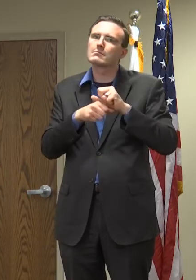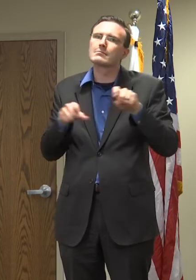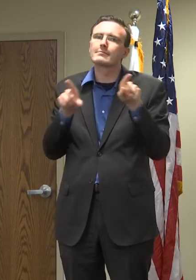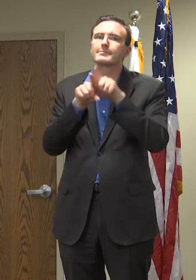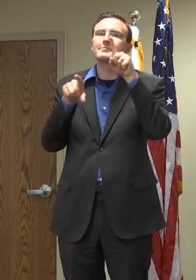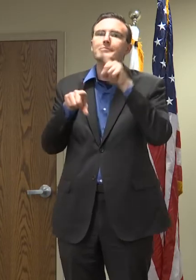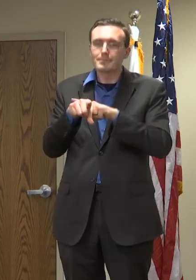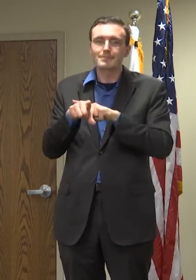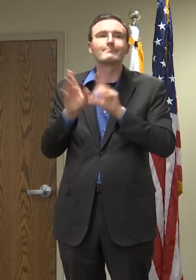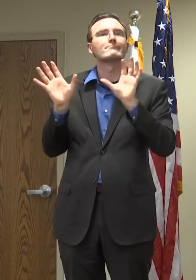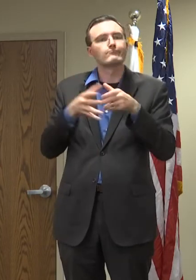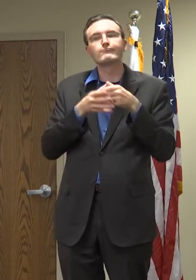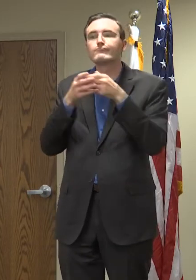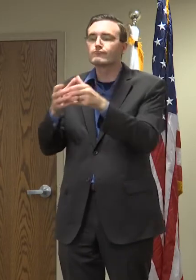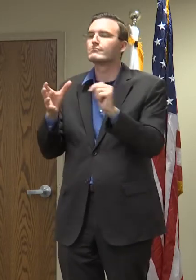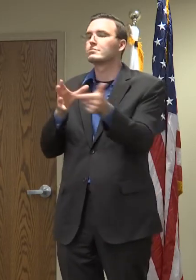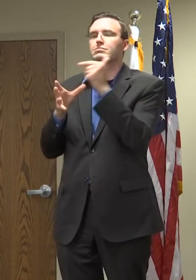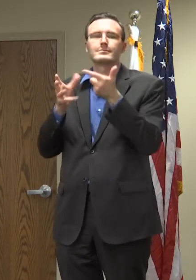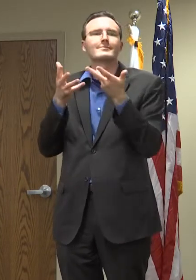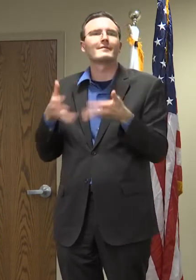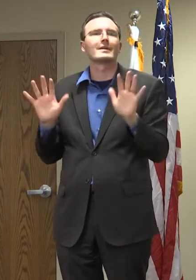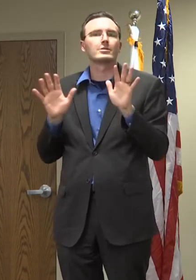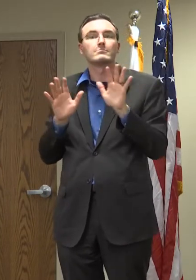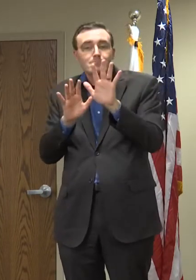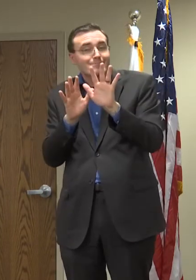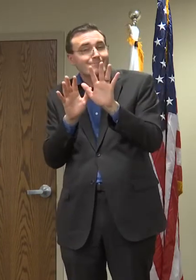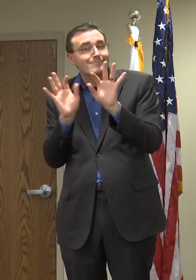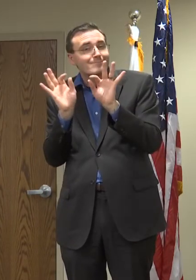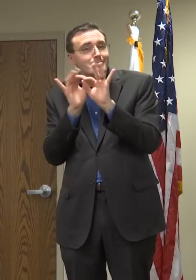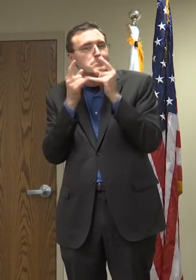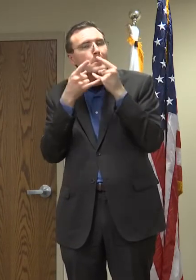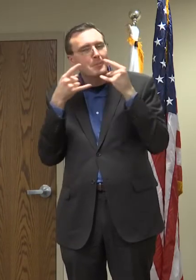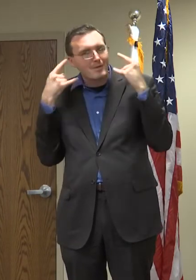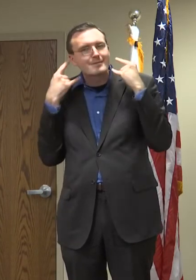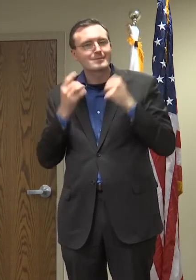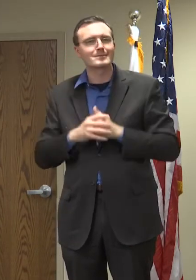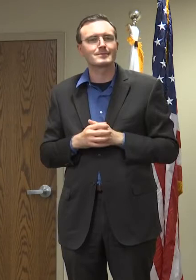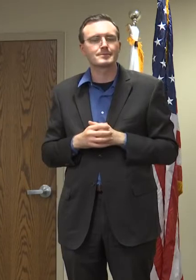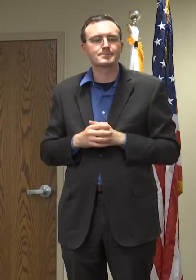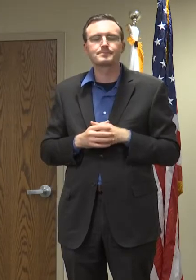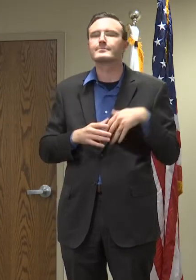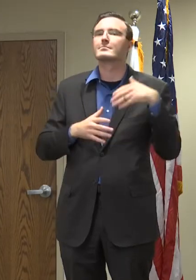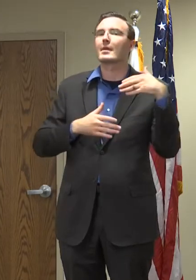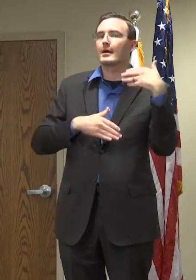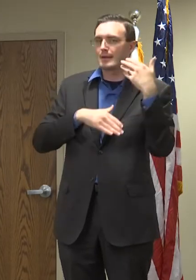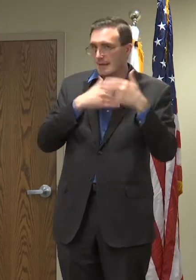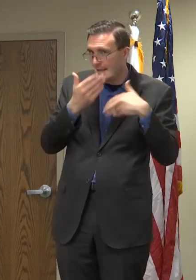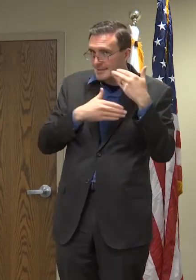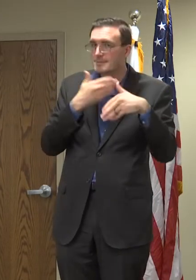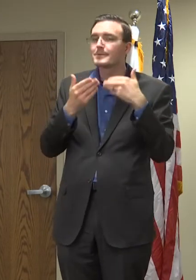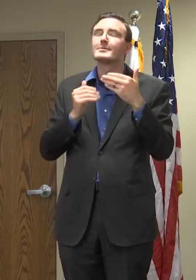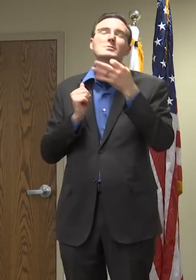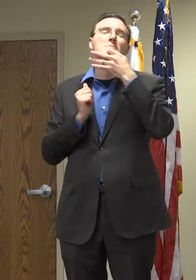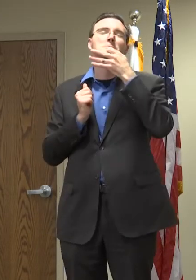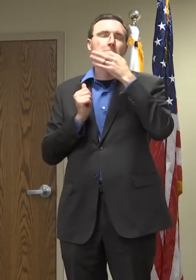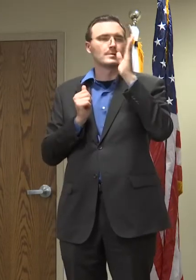want to make sure that you also, as the time marches on, you'll start to see, we'll begin to receive seasonal influenza